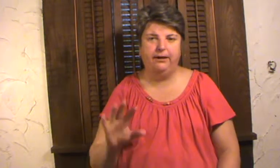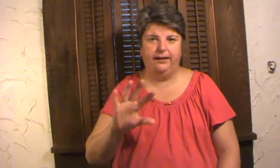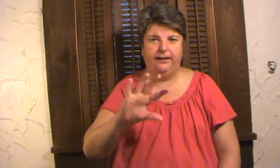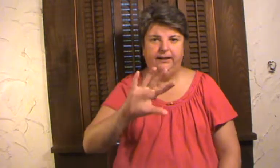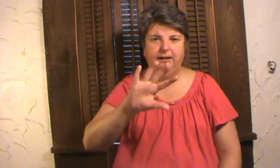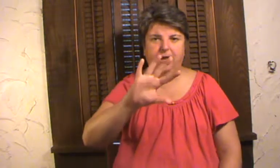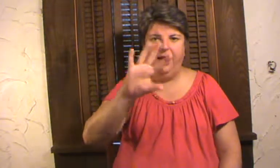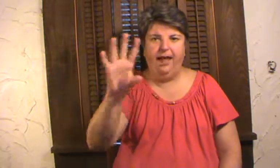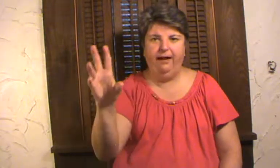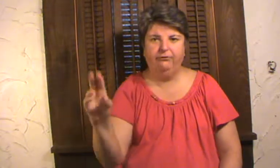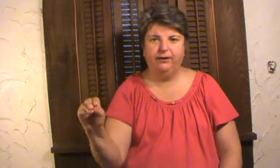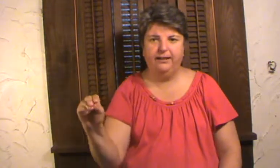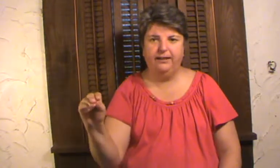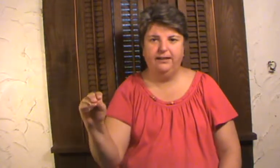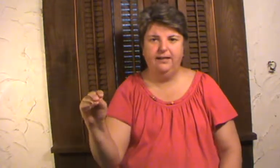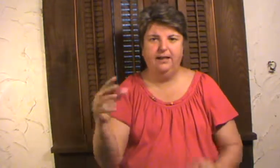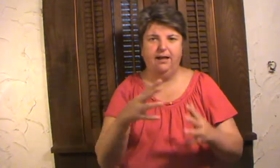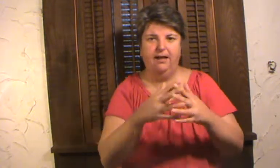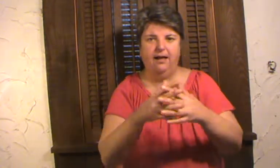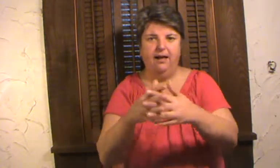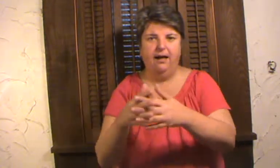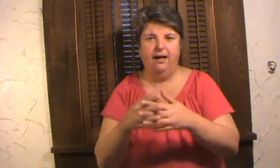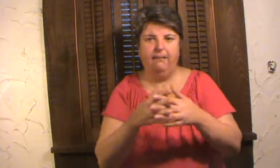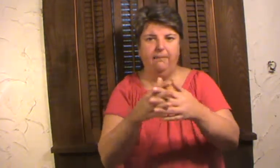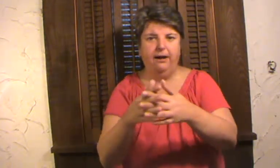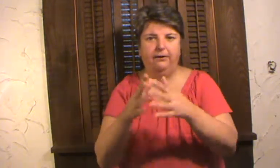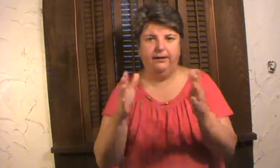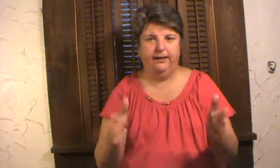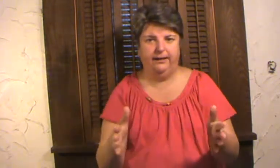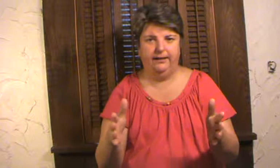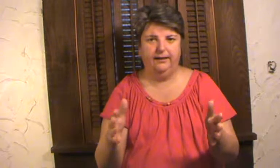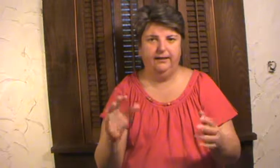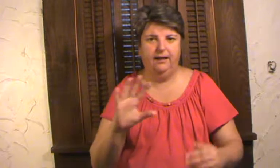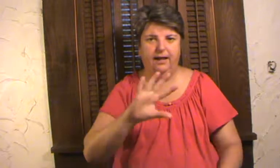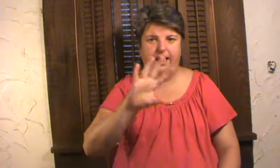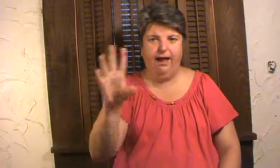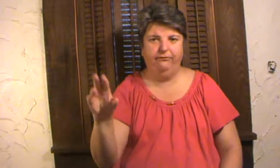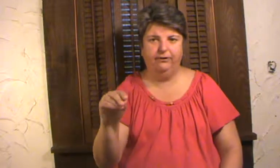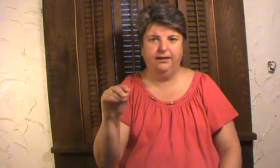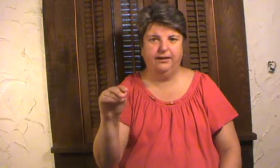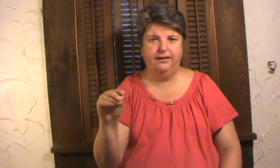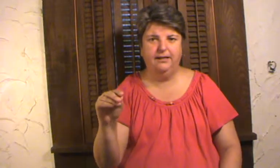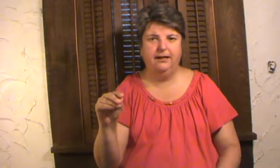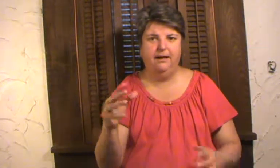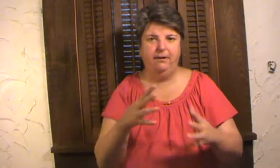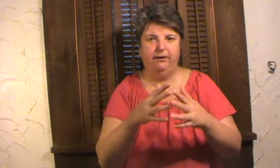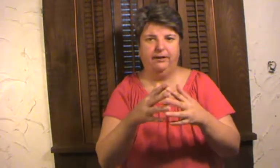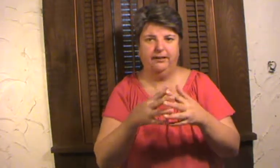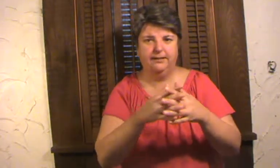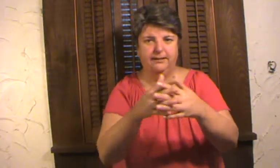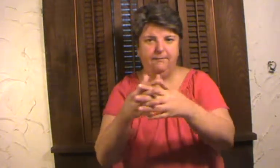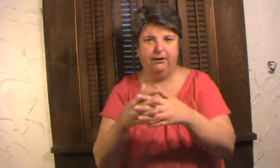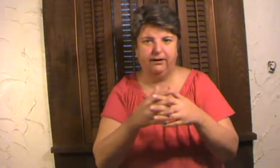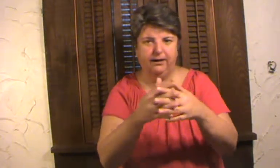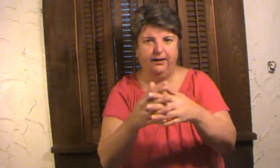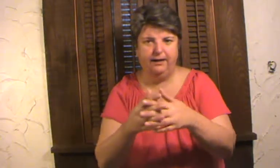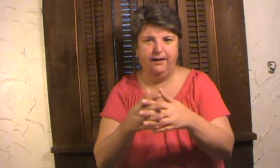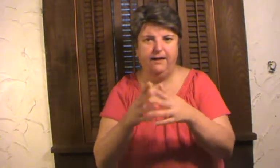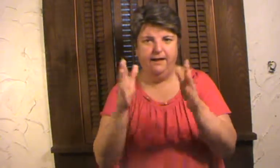American. African American. African American. This is America. And